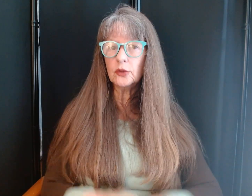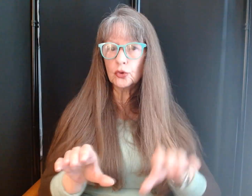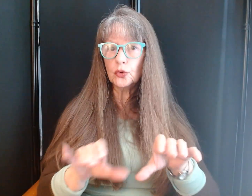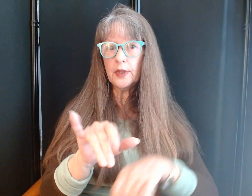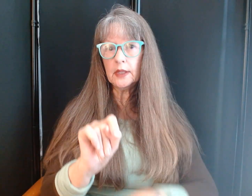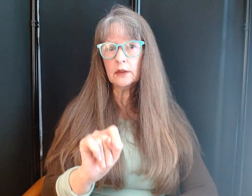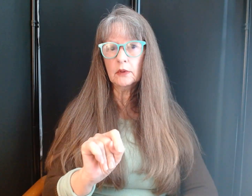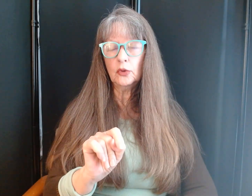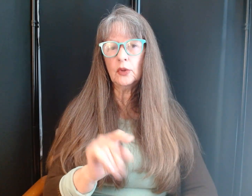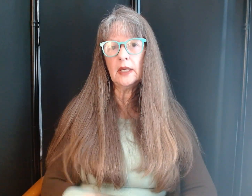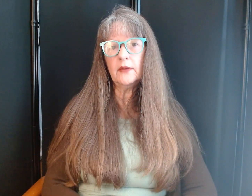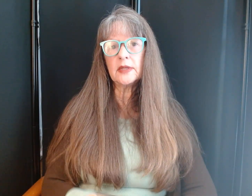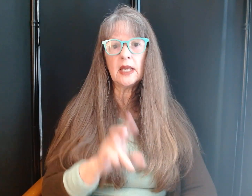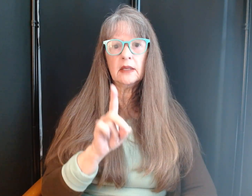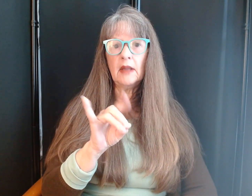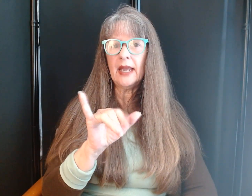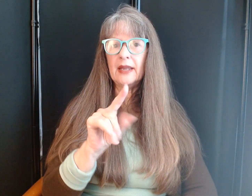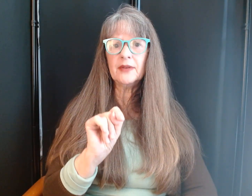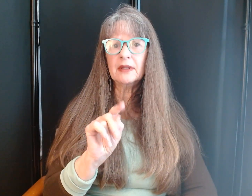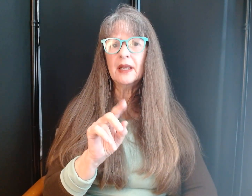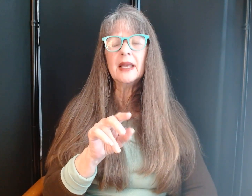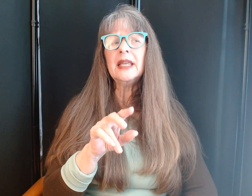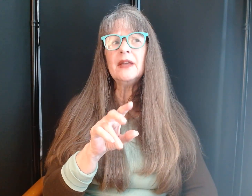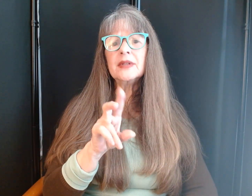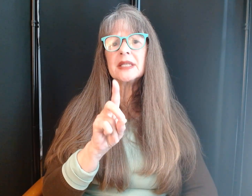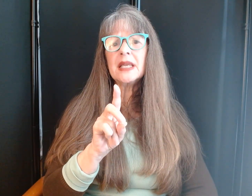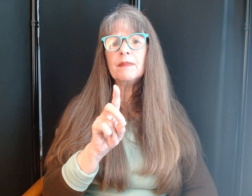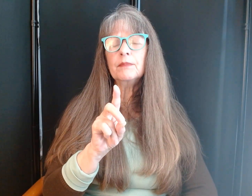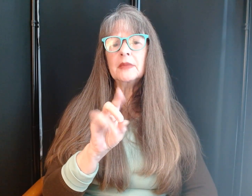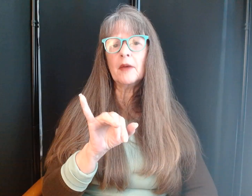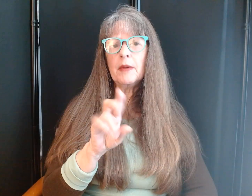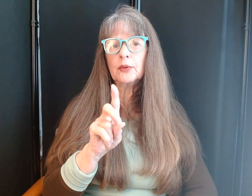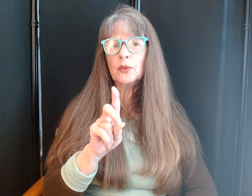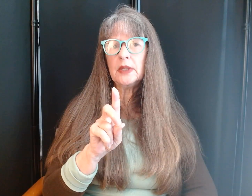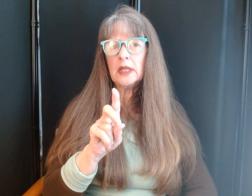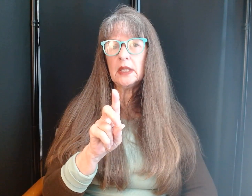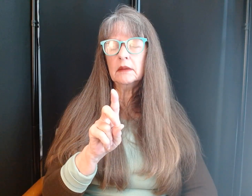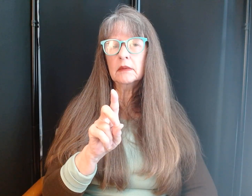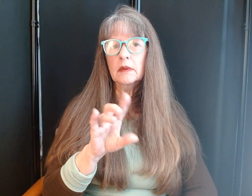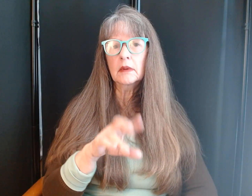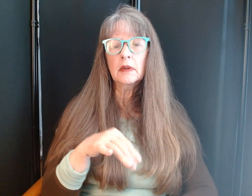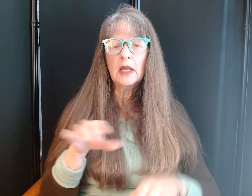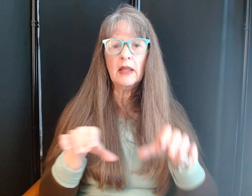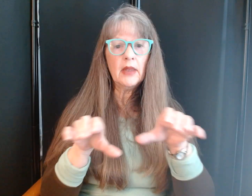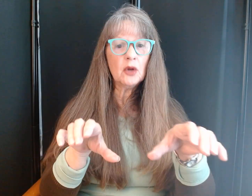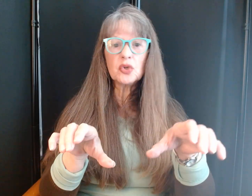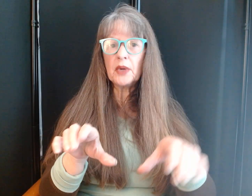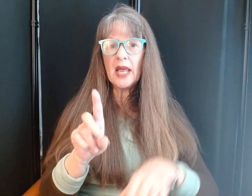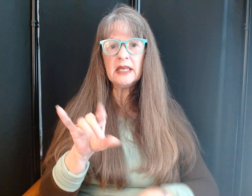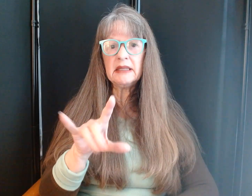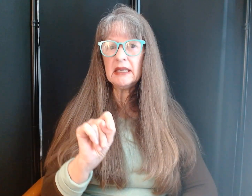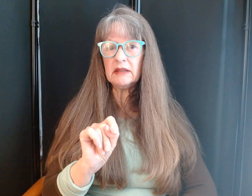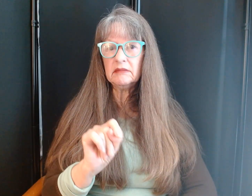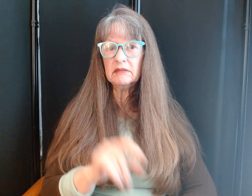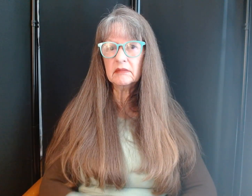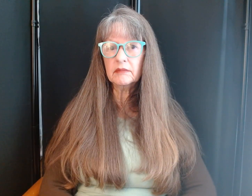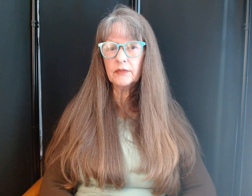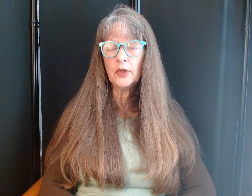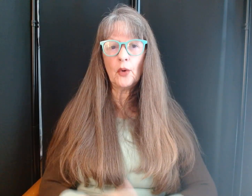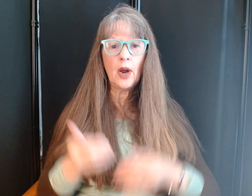Do it. You could even say, I could even see deaf people doing did, and then I just went ahead and did, or I